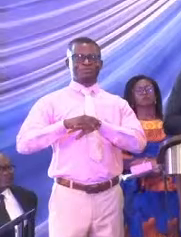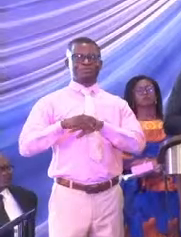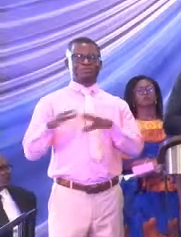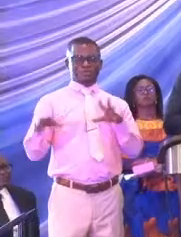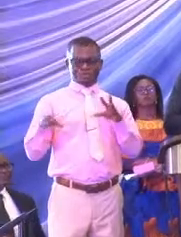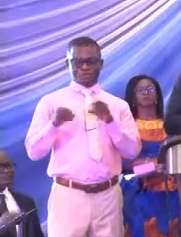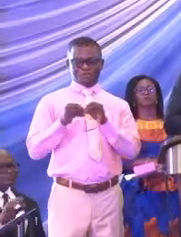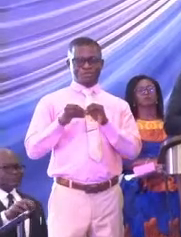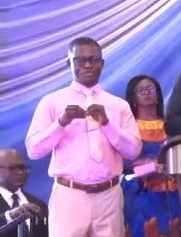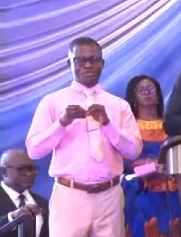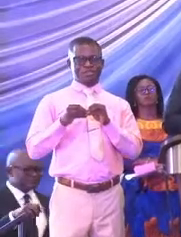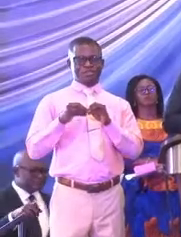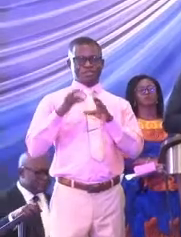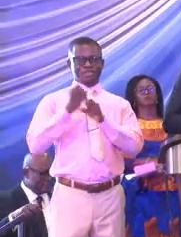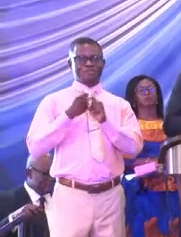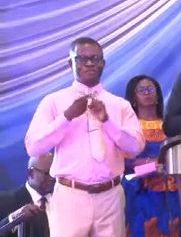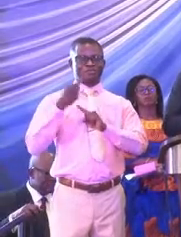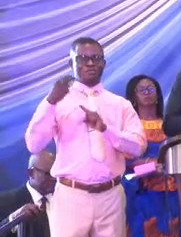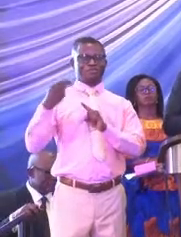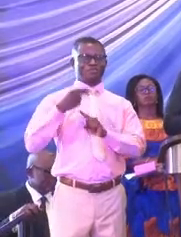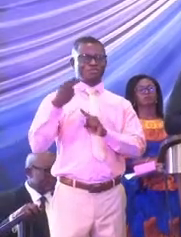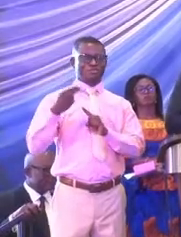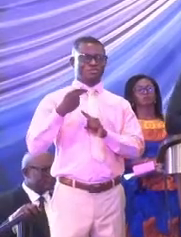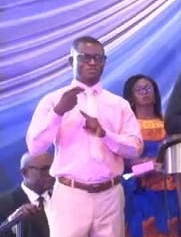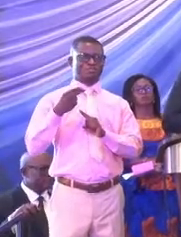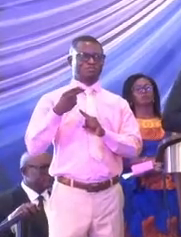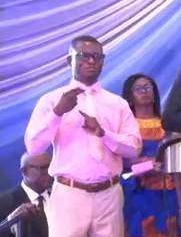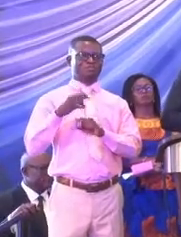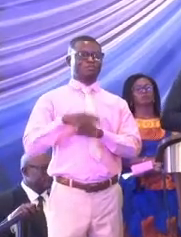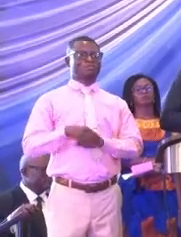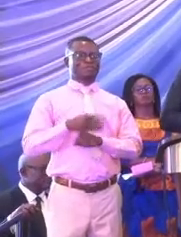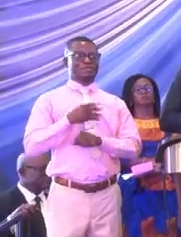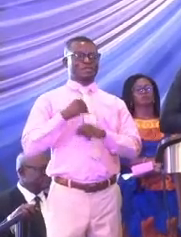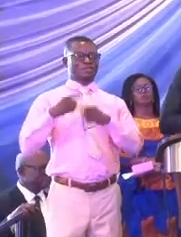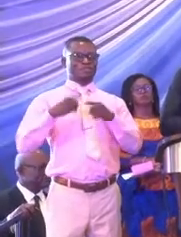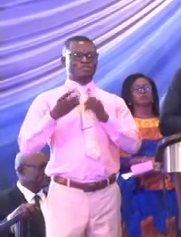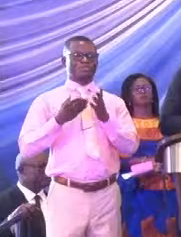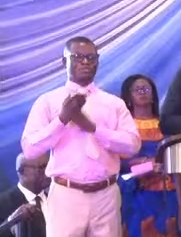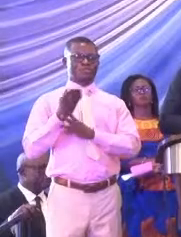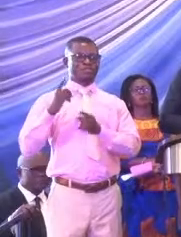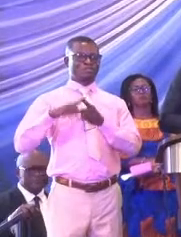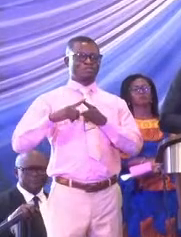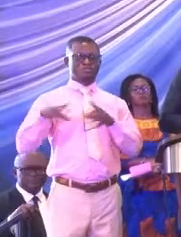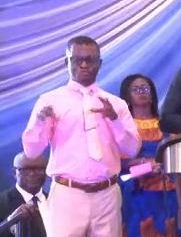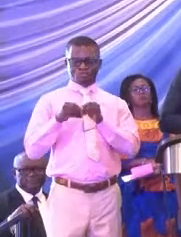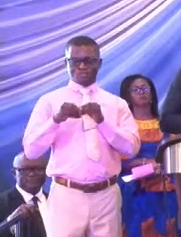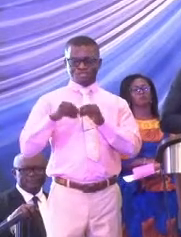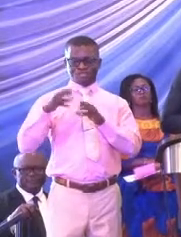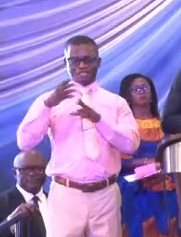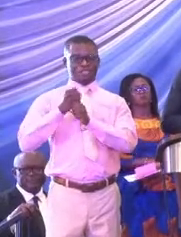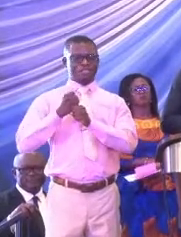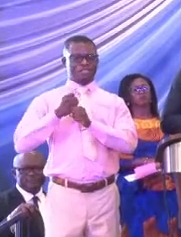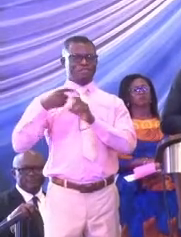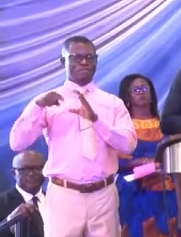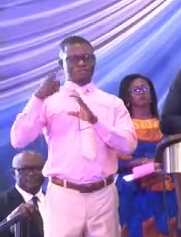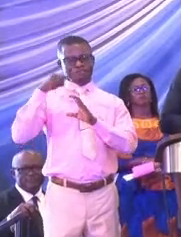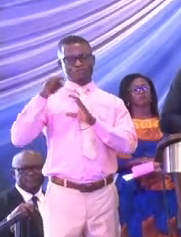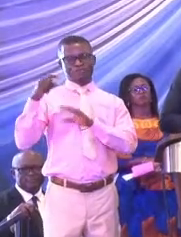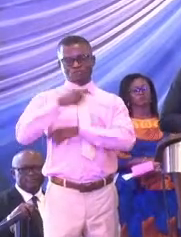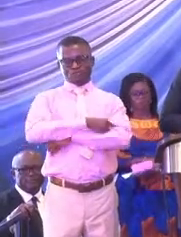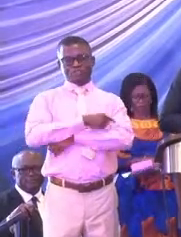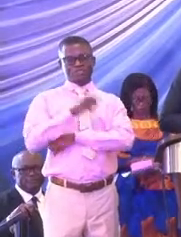total score from Thursday, I'll leave the total score from Thursday and just go straight to the total score for today, over 25